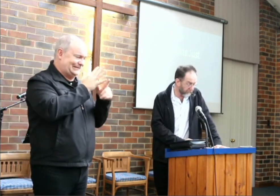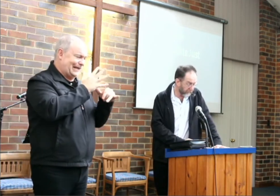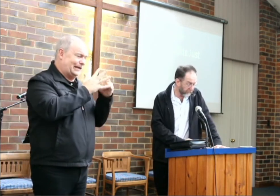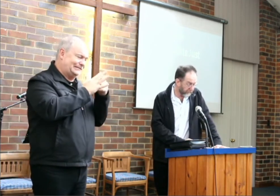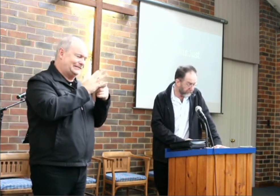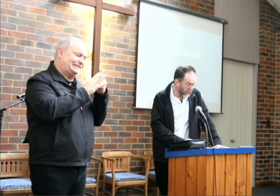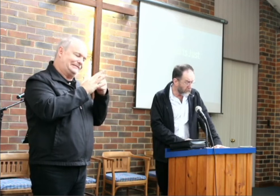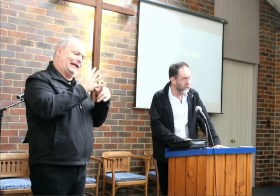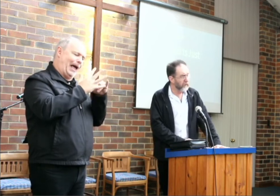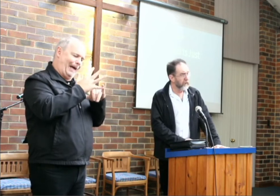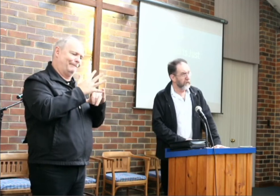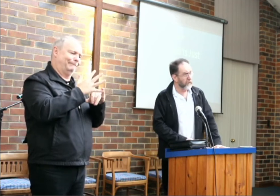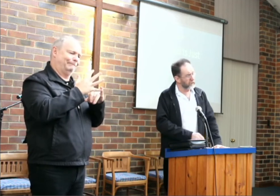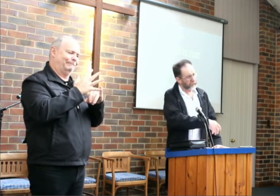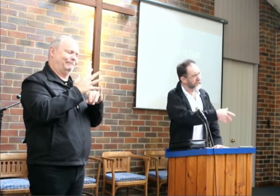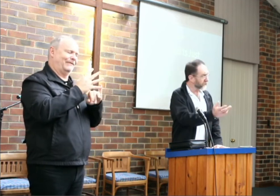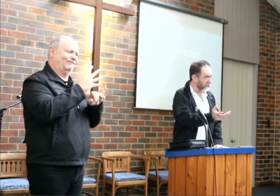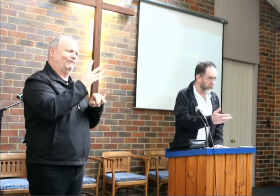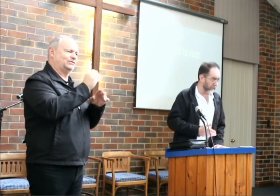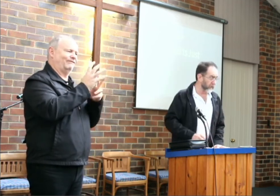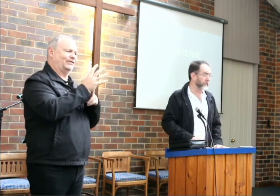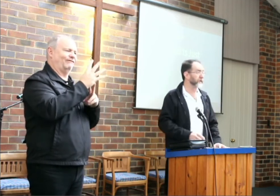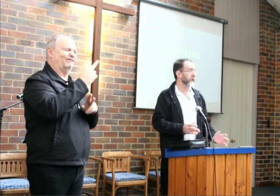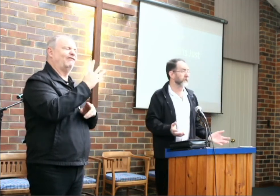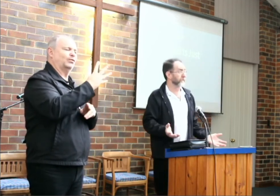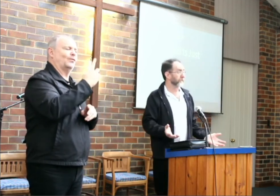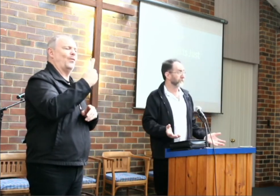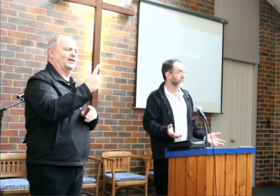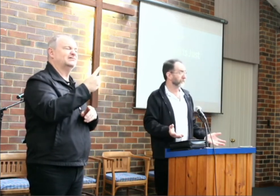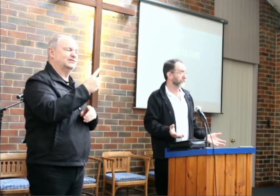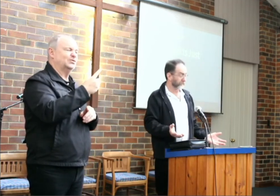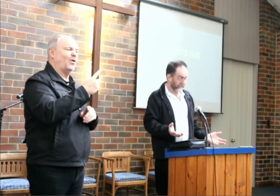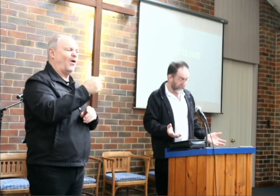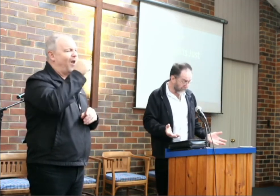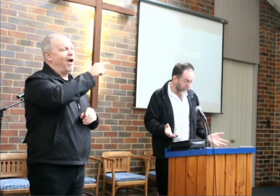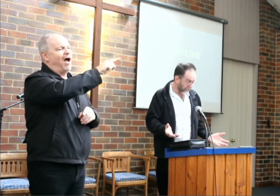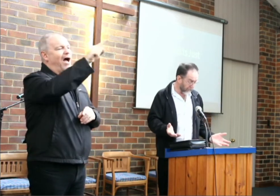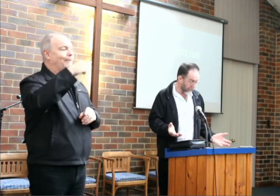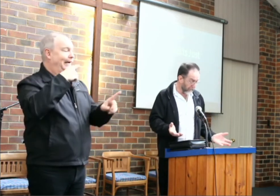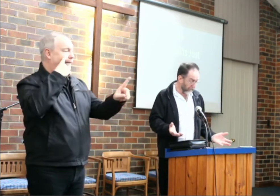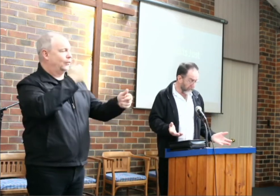Psalm 44:21. Well, compared to some people, you're a saint, right?